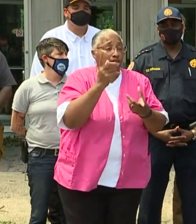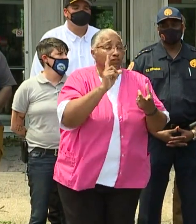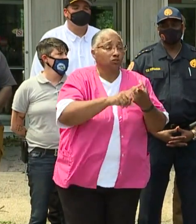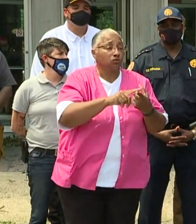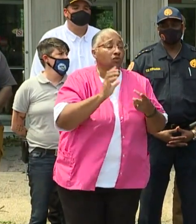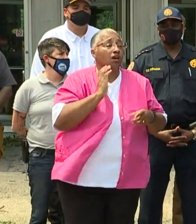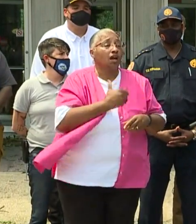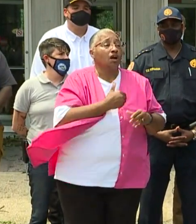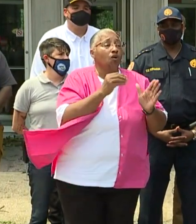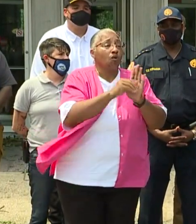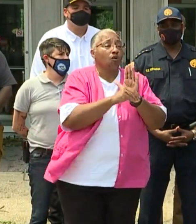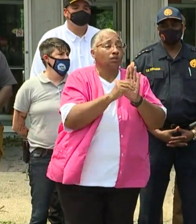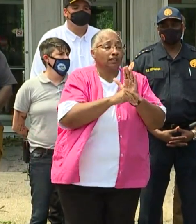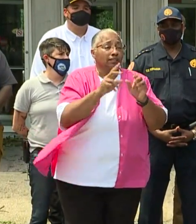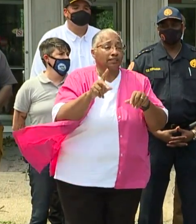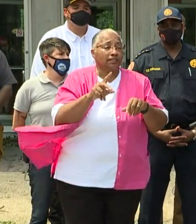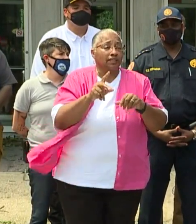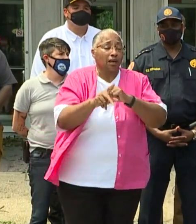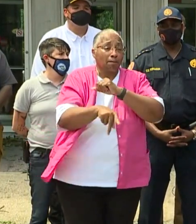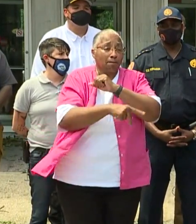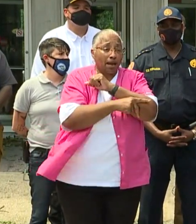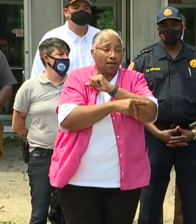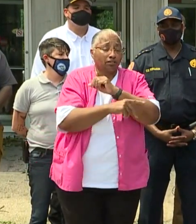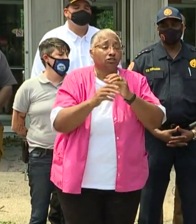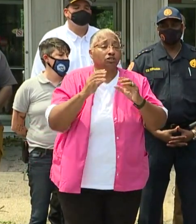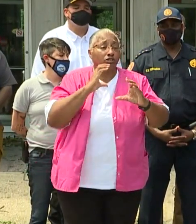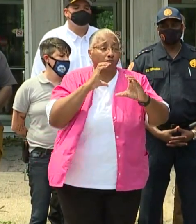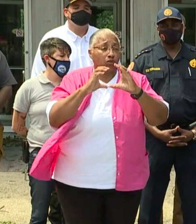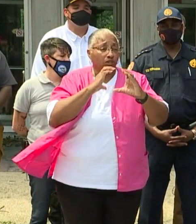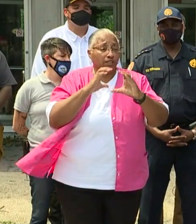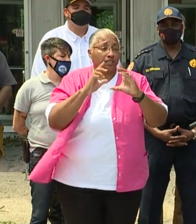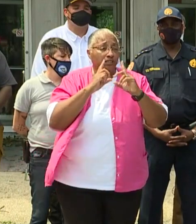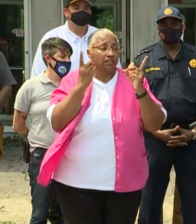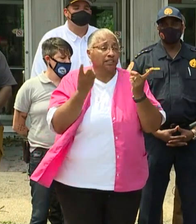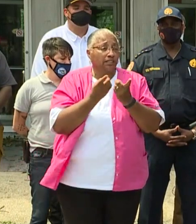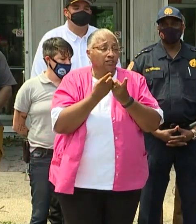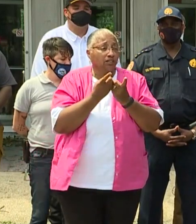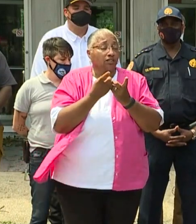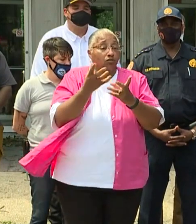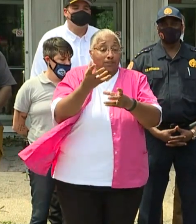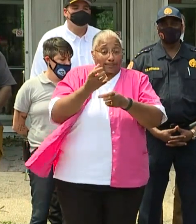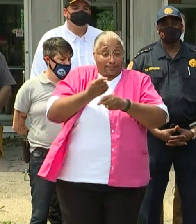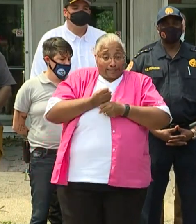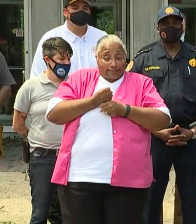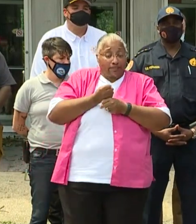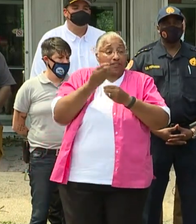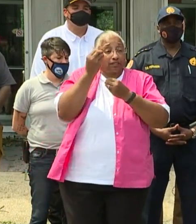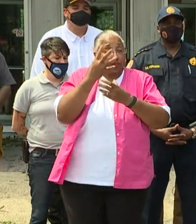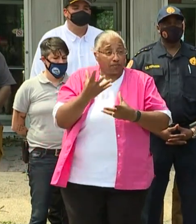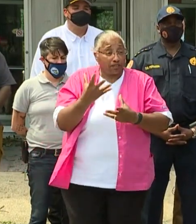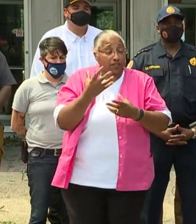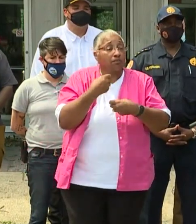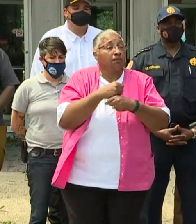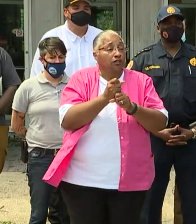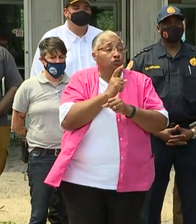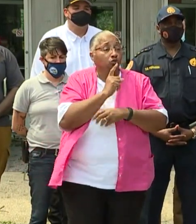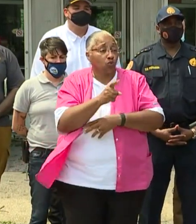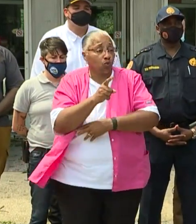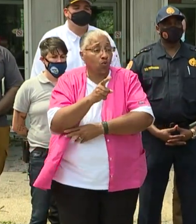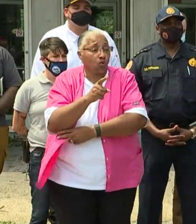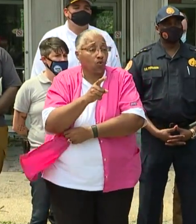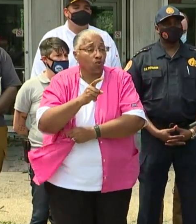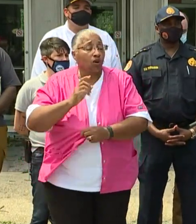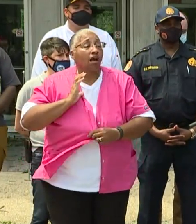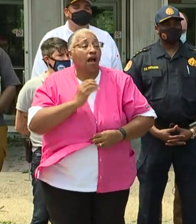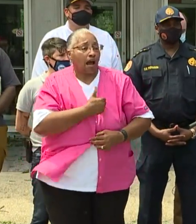Parish Communication District, who is the receiver of that info and ensures that our departments gets